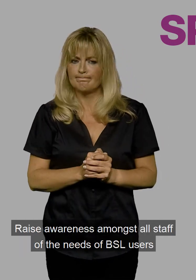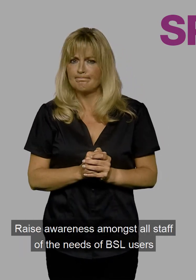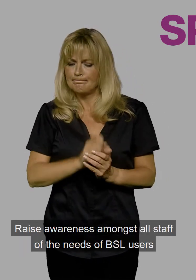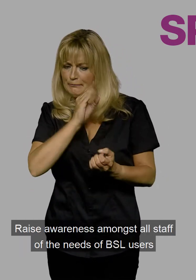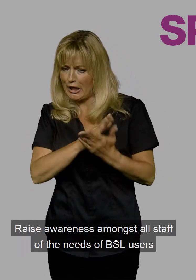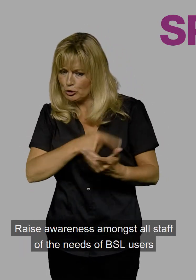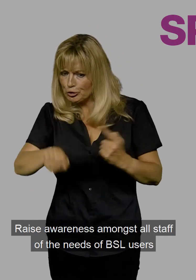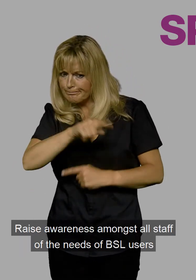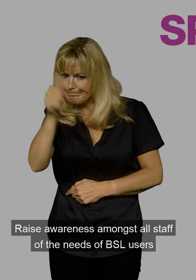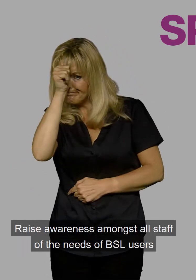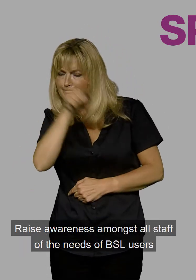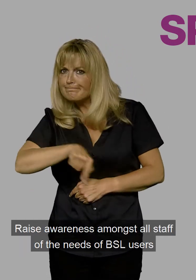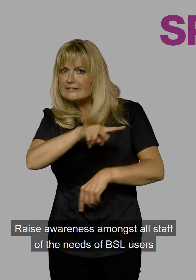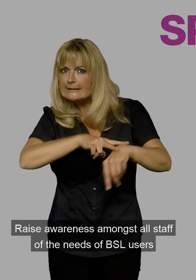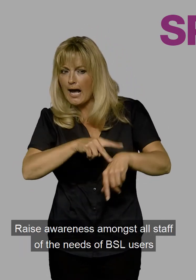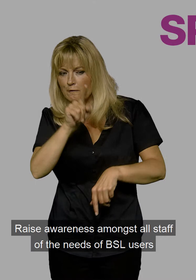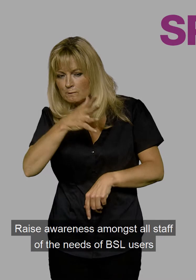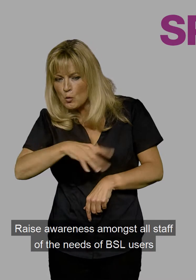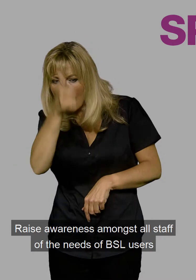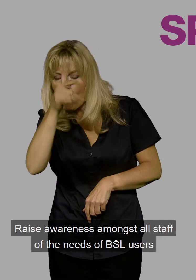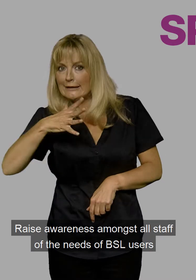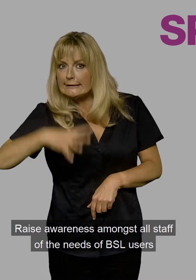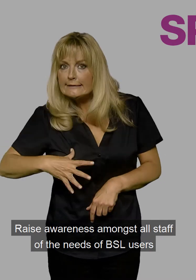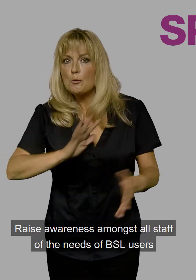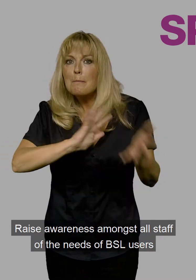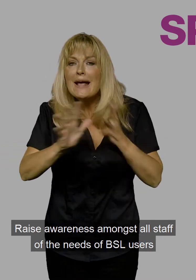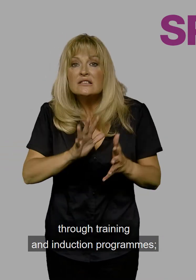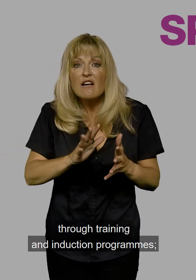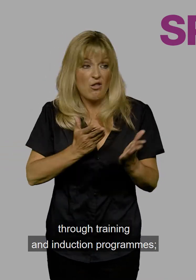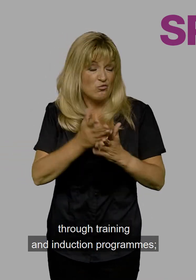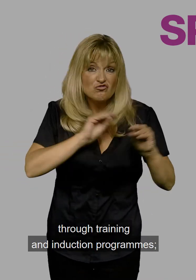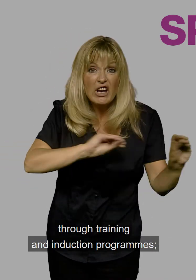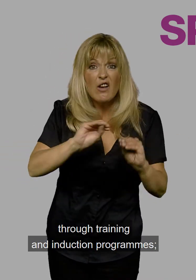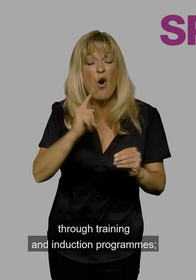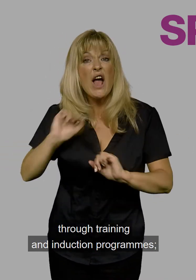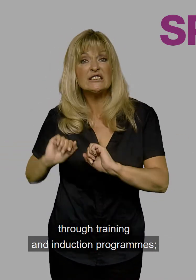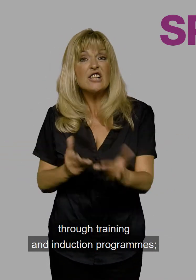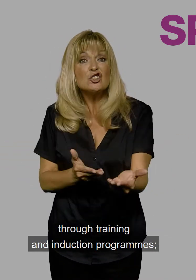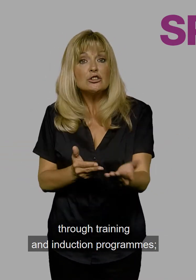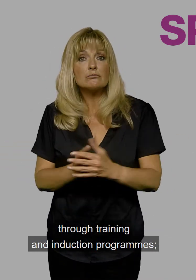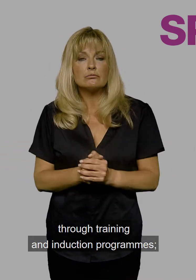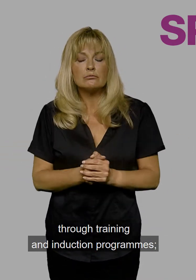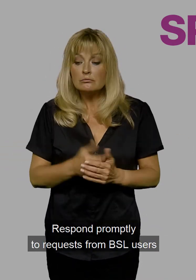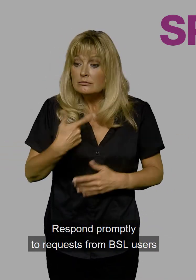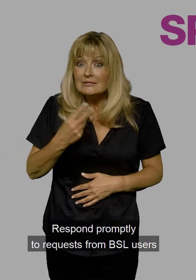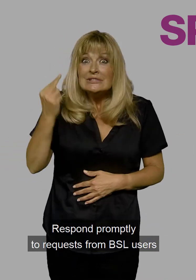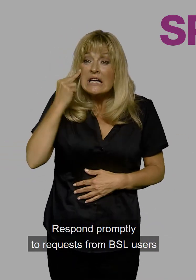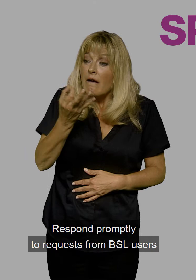Raise awareness amongst all staff of the needs of BSL users through training and induction programmes. Respond promptly